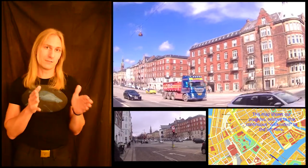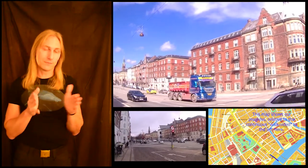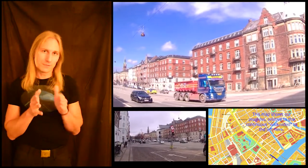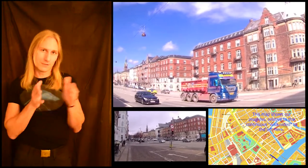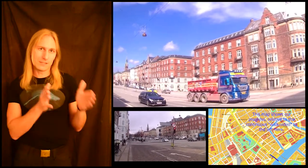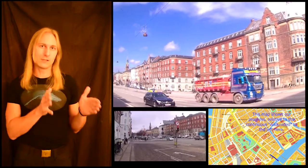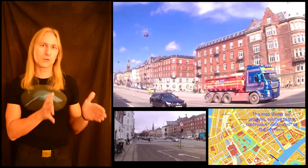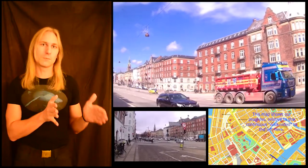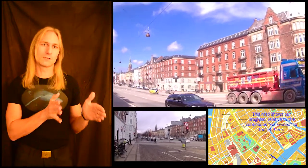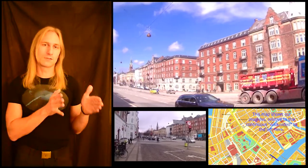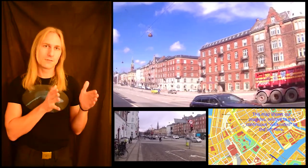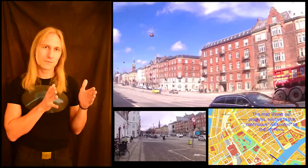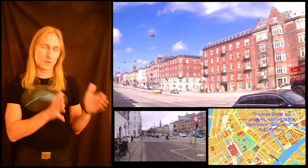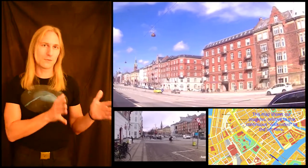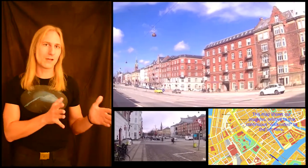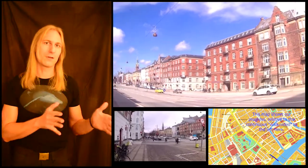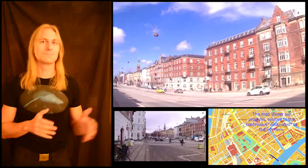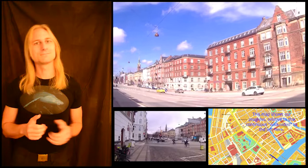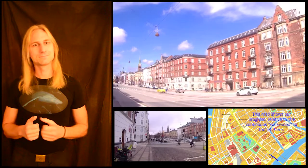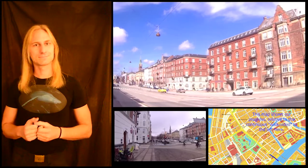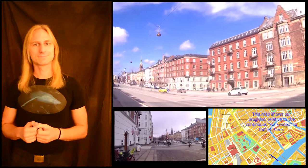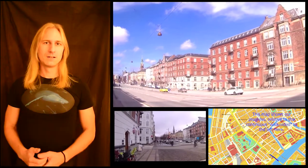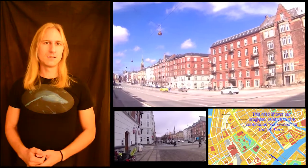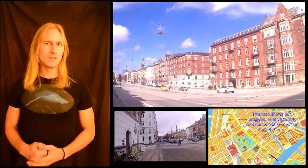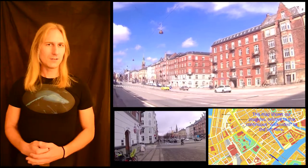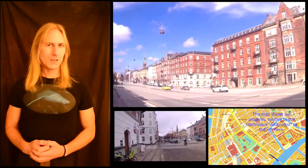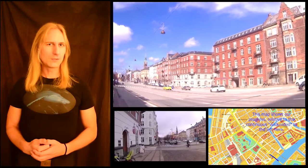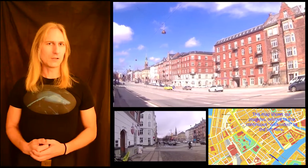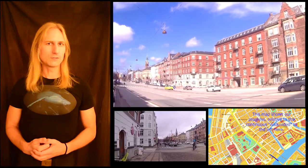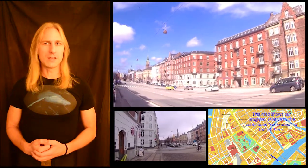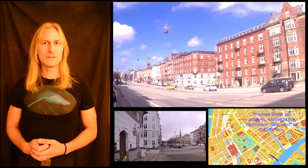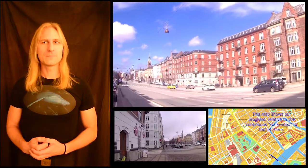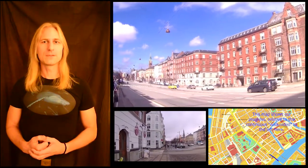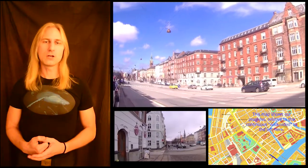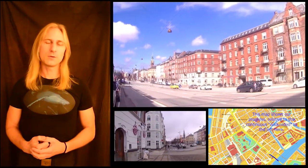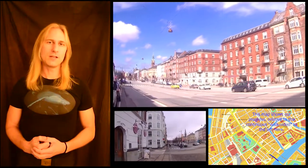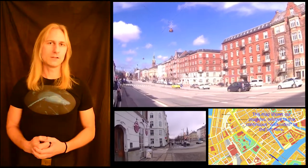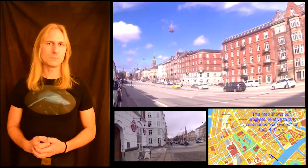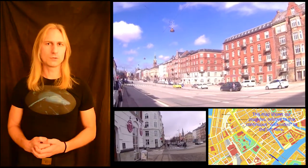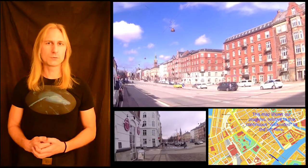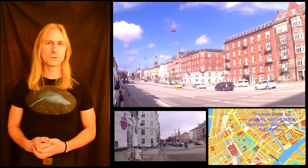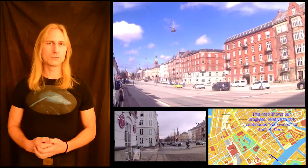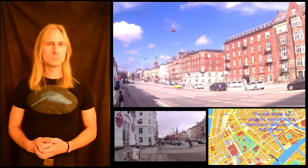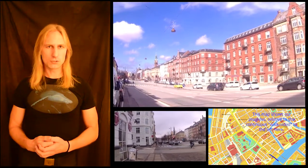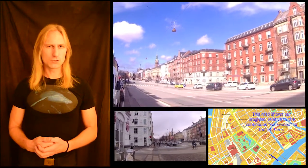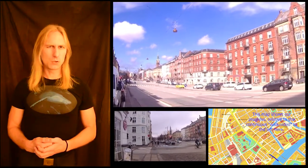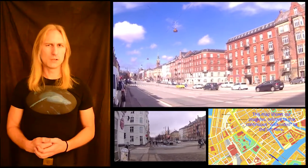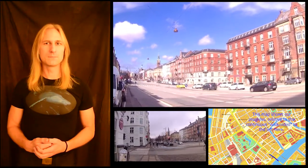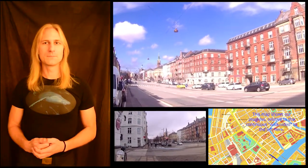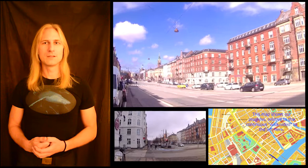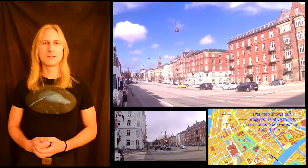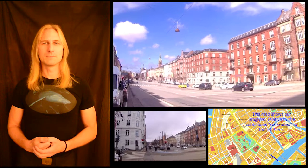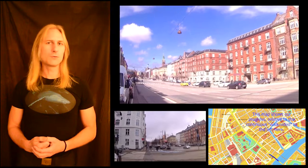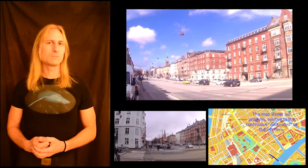verified in legal documents from the era. In Absalon's day, Copenhagen was of course much